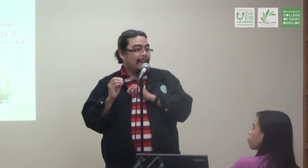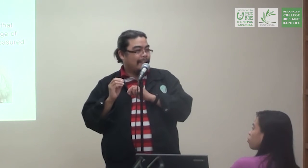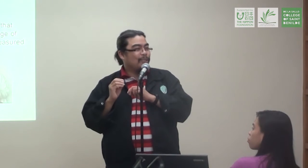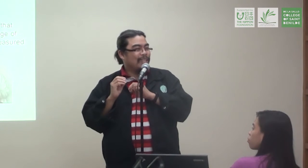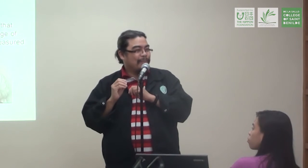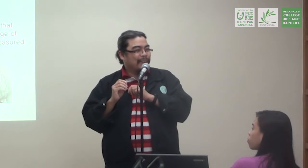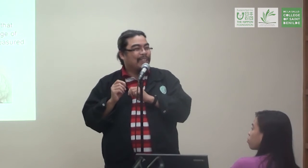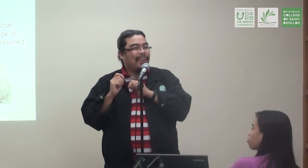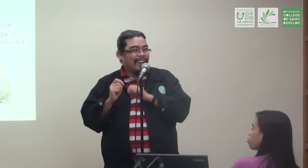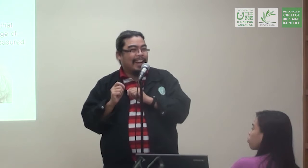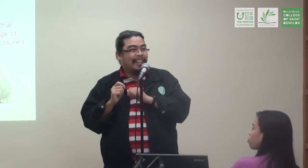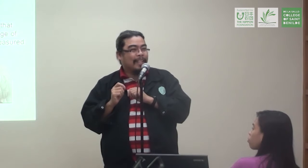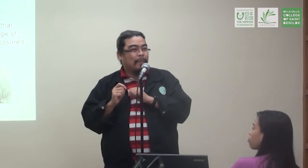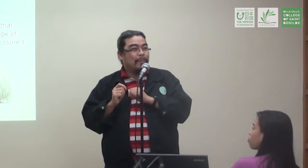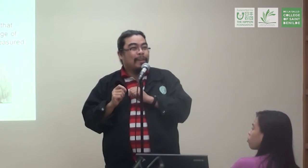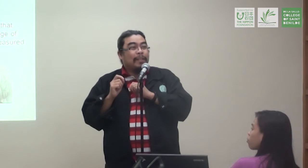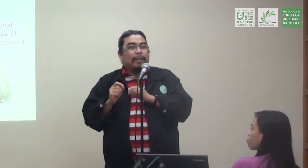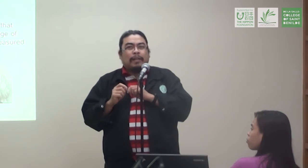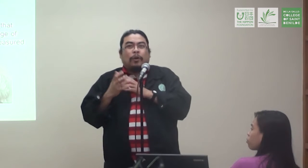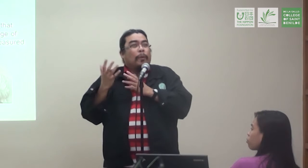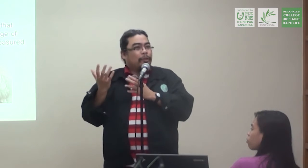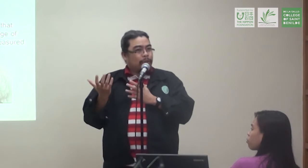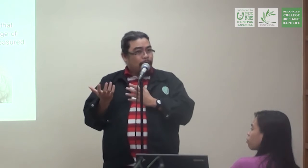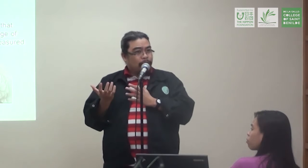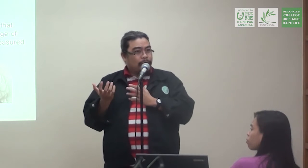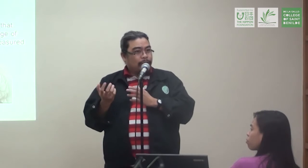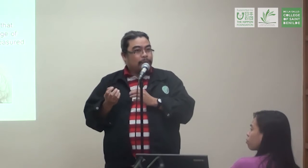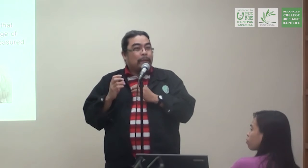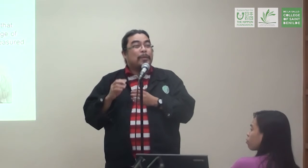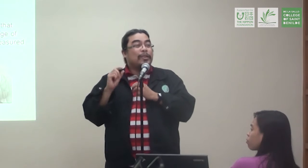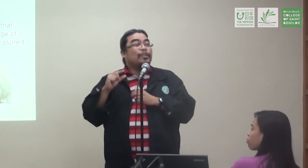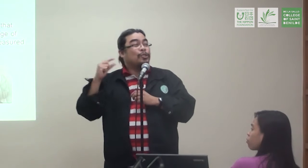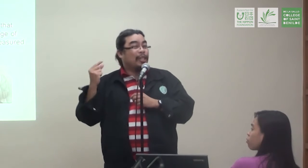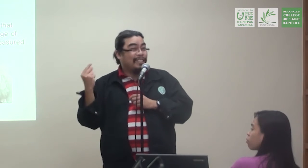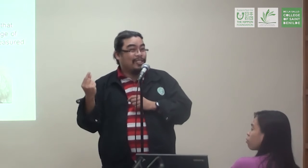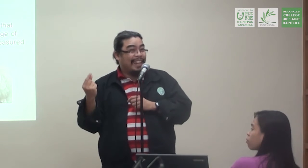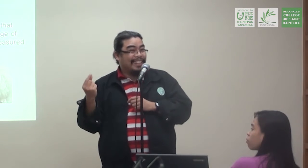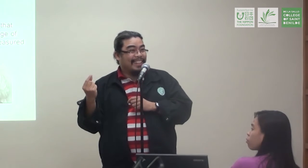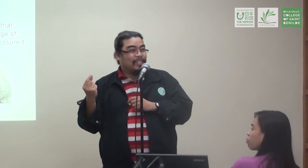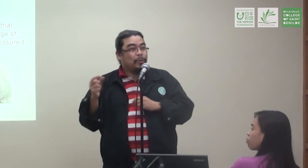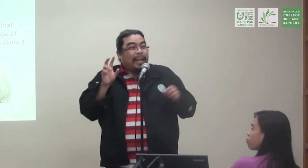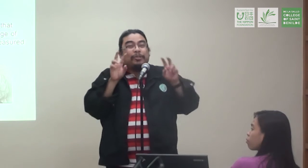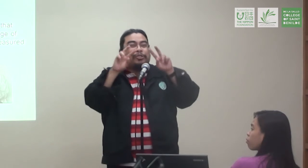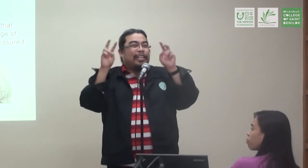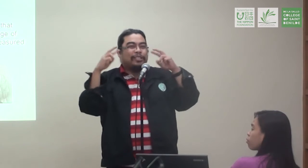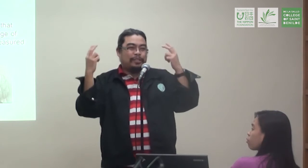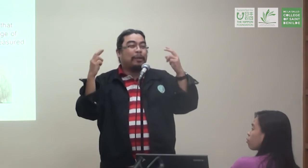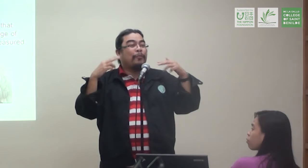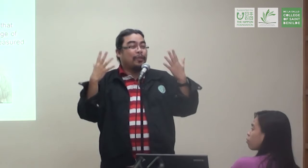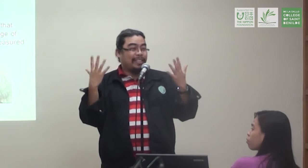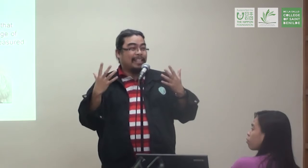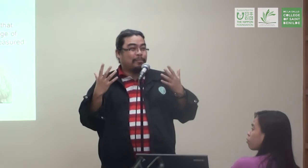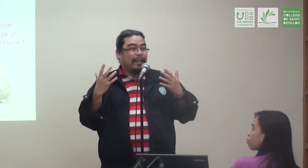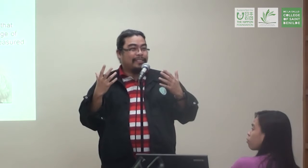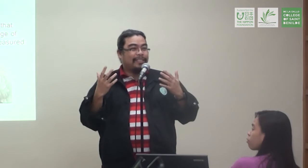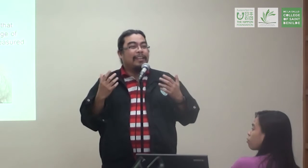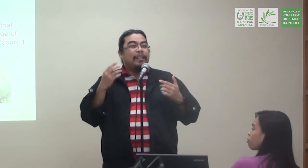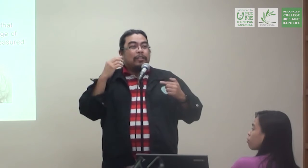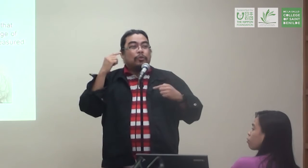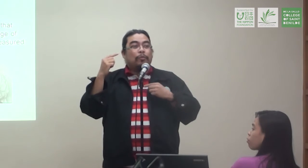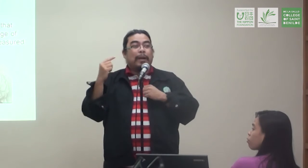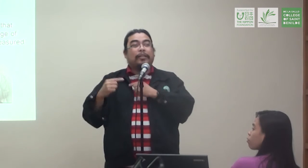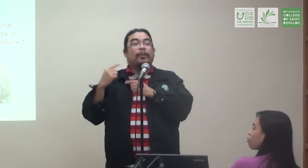not relate to that particular item. Going to concerts, they really need to change it. So we have to change some of those